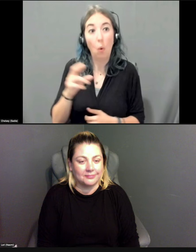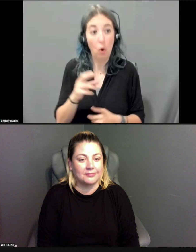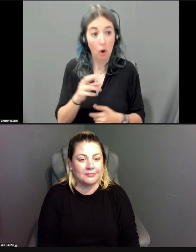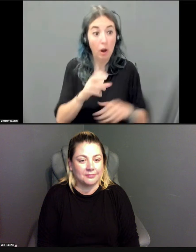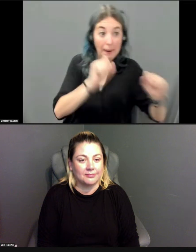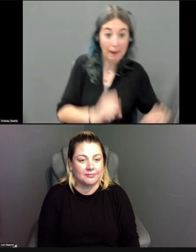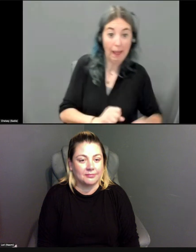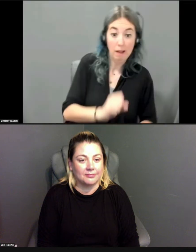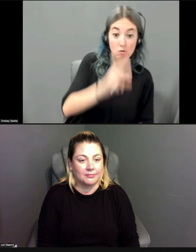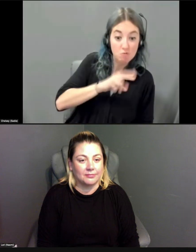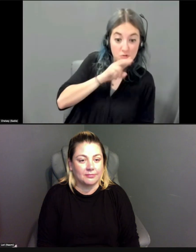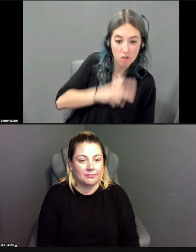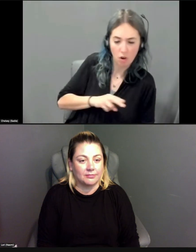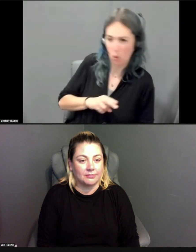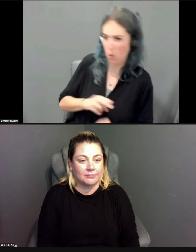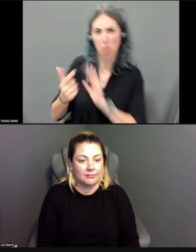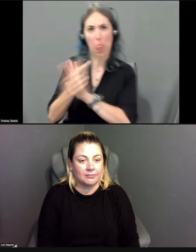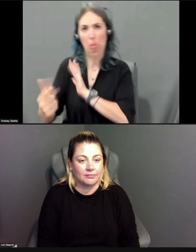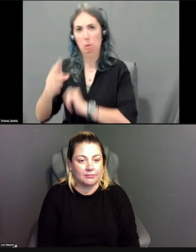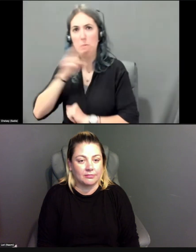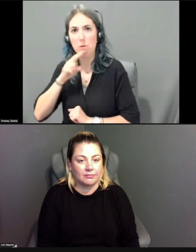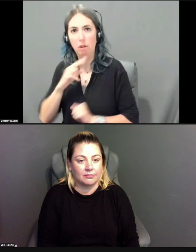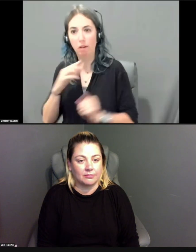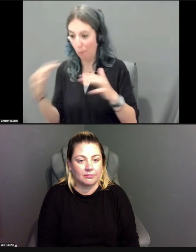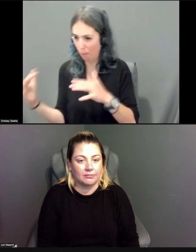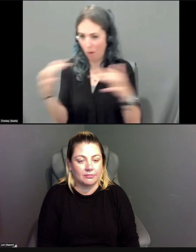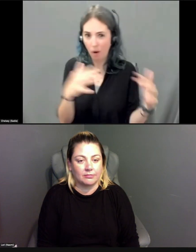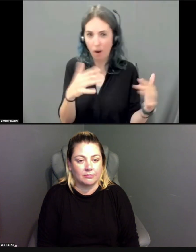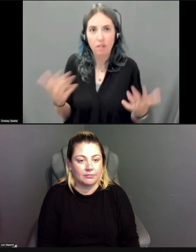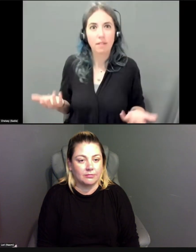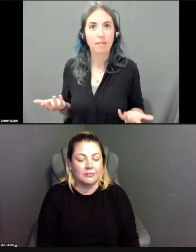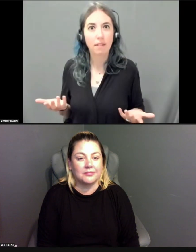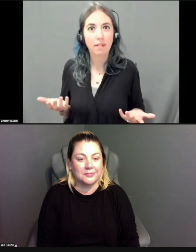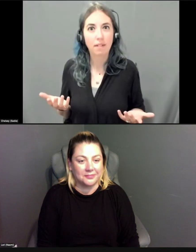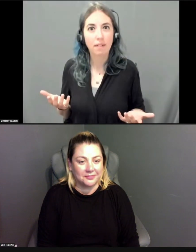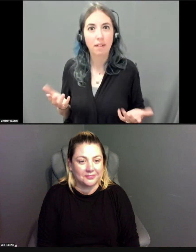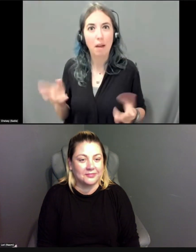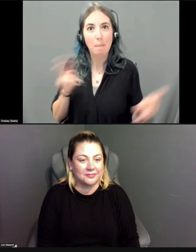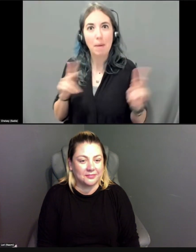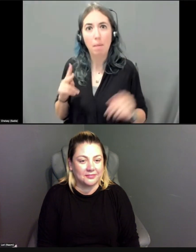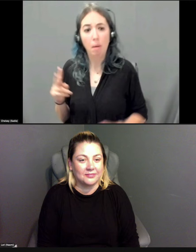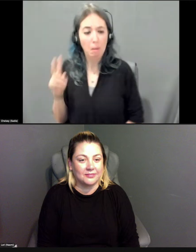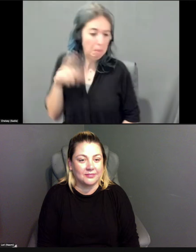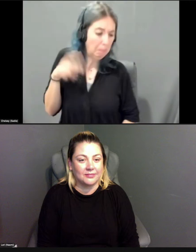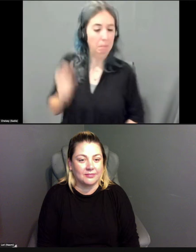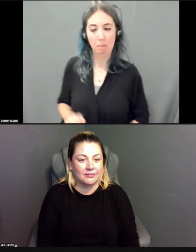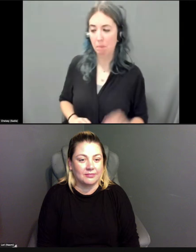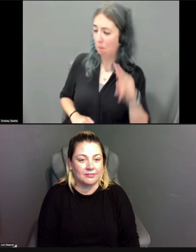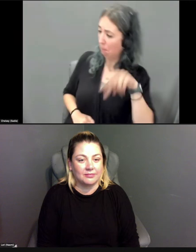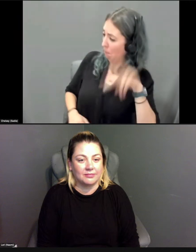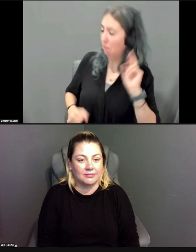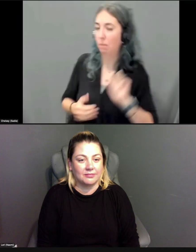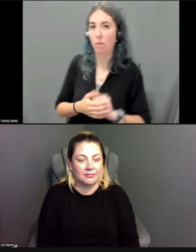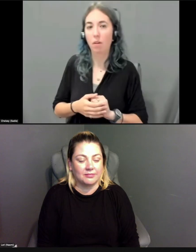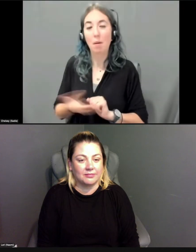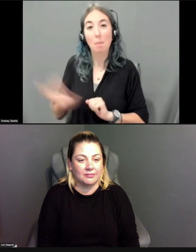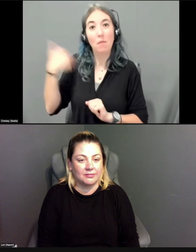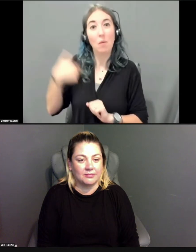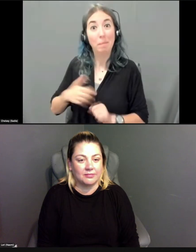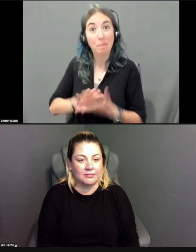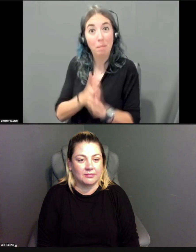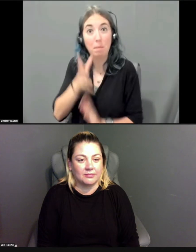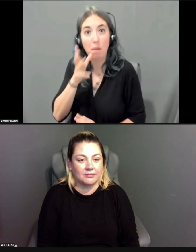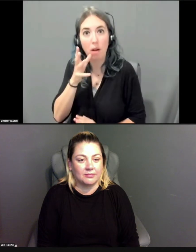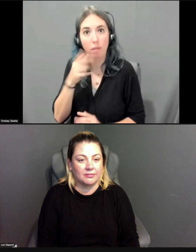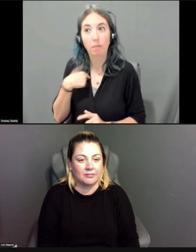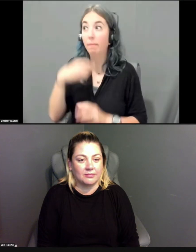whole camp of mommy elitism things out there that I didn't even know existed. And it's interesting to see this